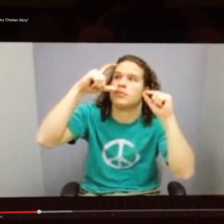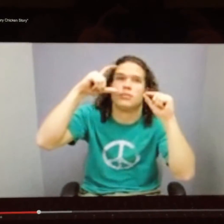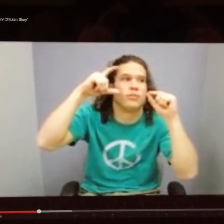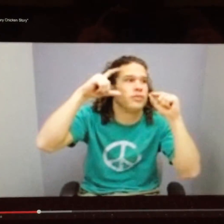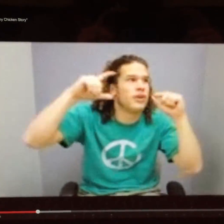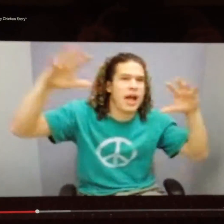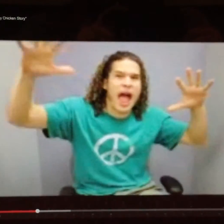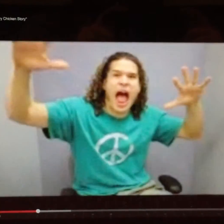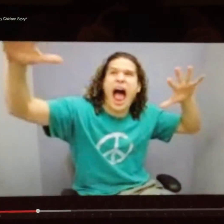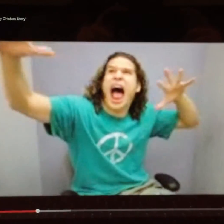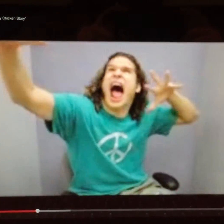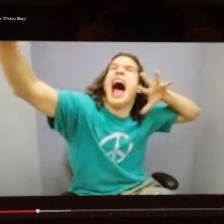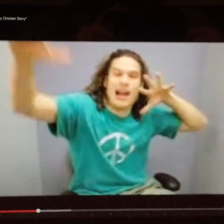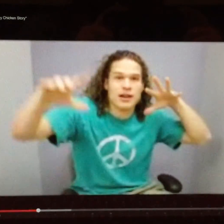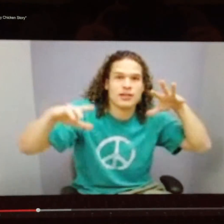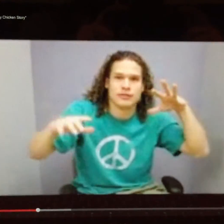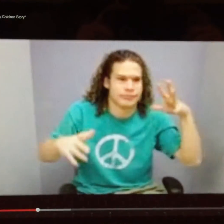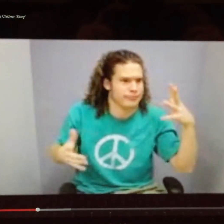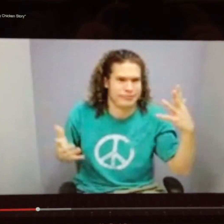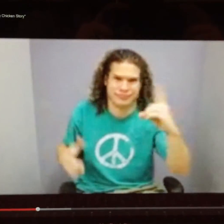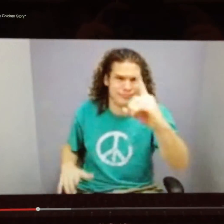eyes, she opened her eyes.